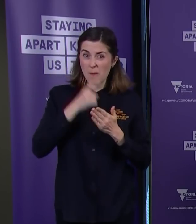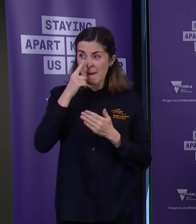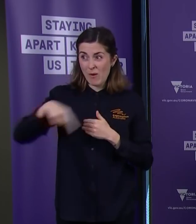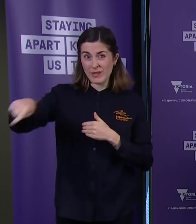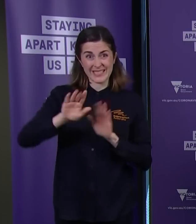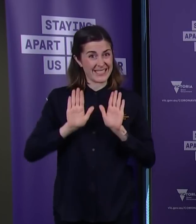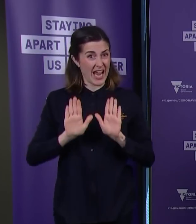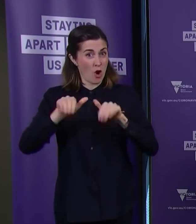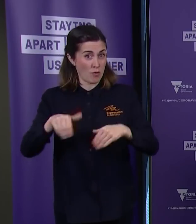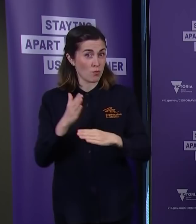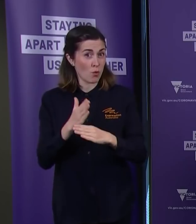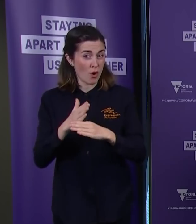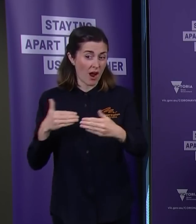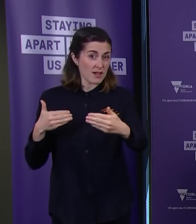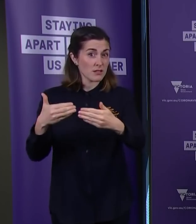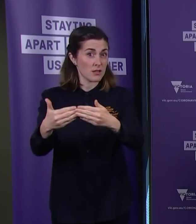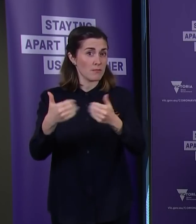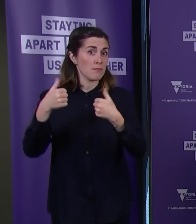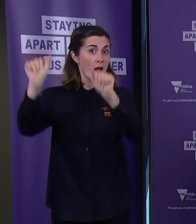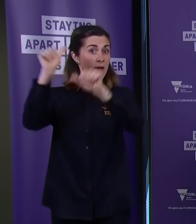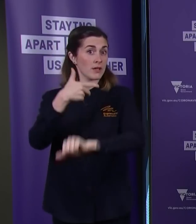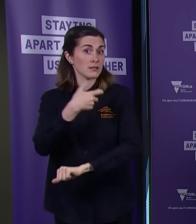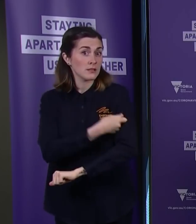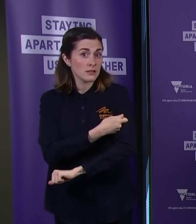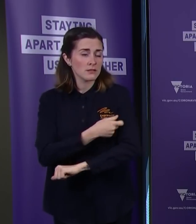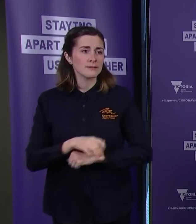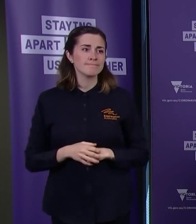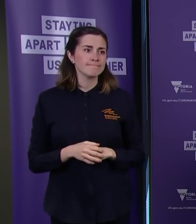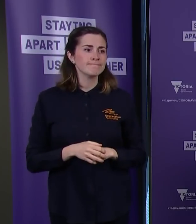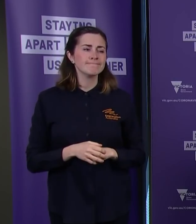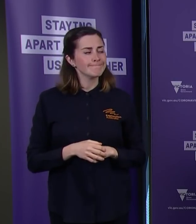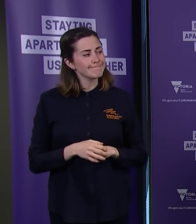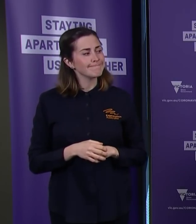we get a vaccine, for example? Look, it's hard to say. I think